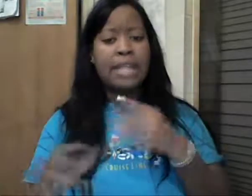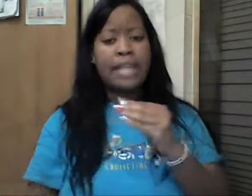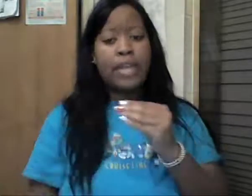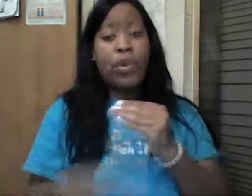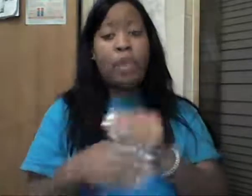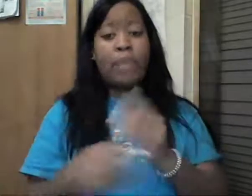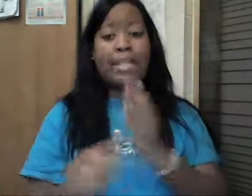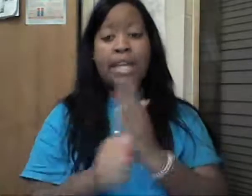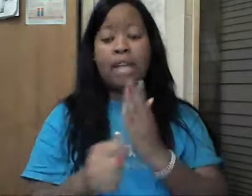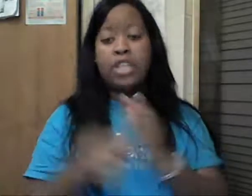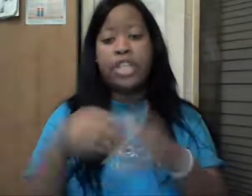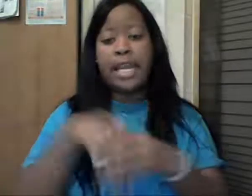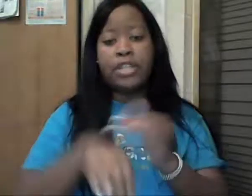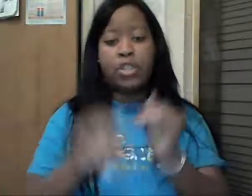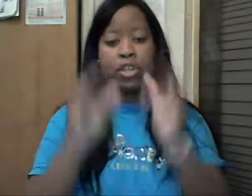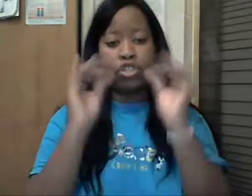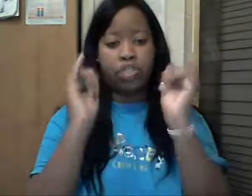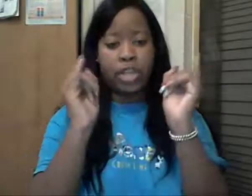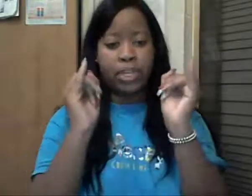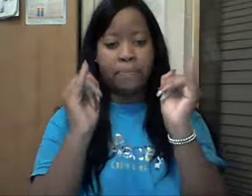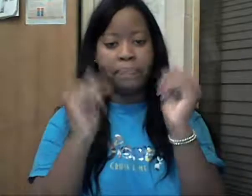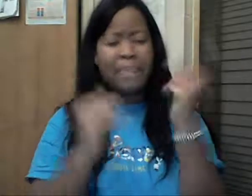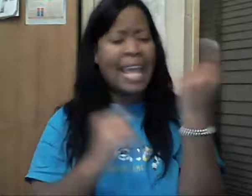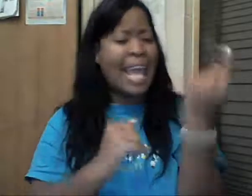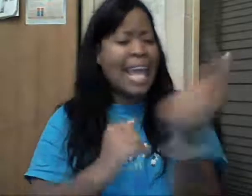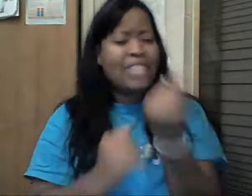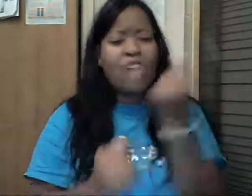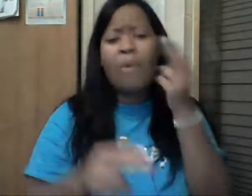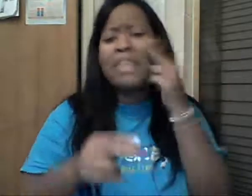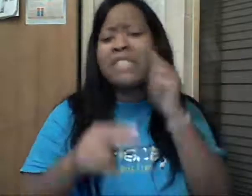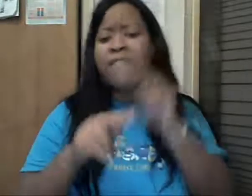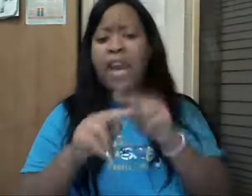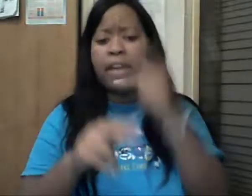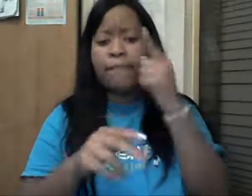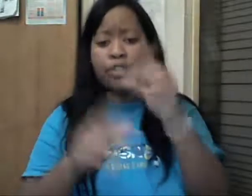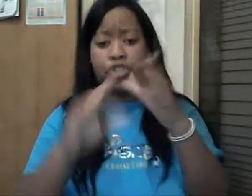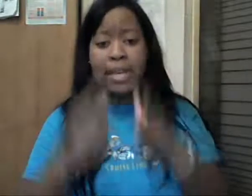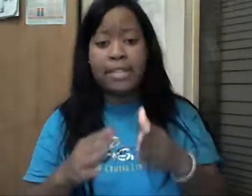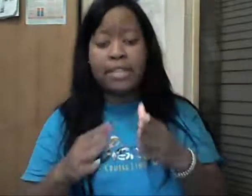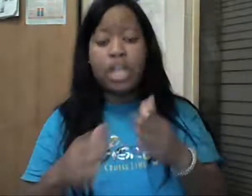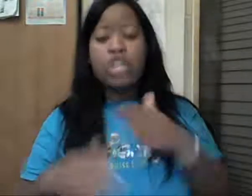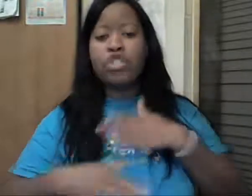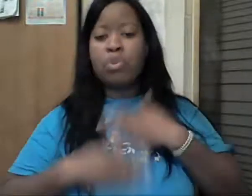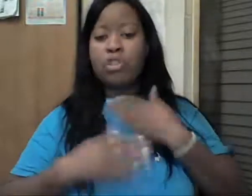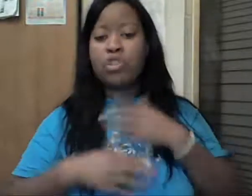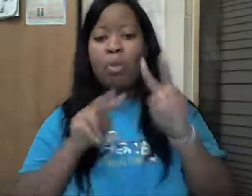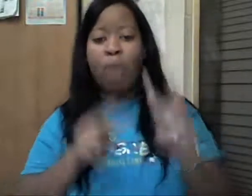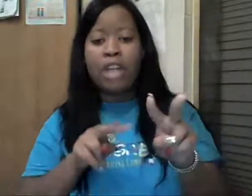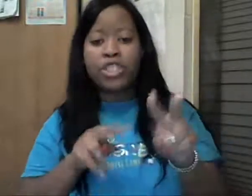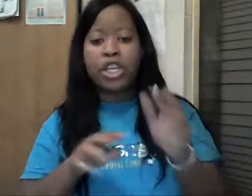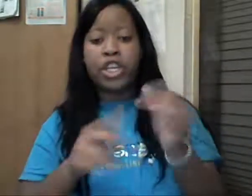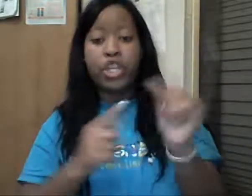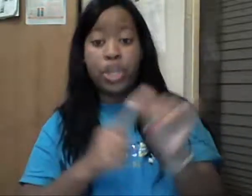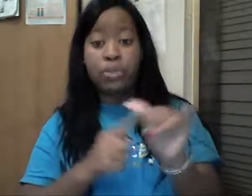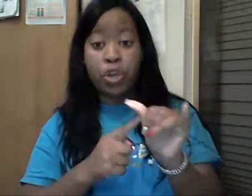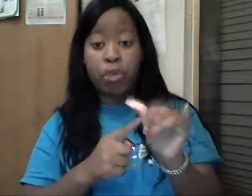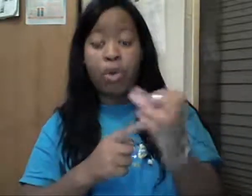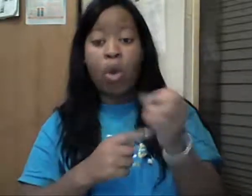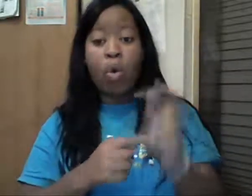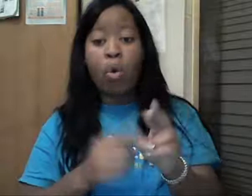to incorporate technology into their instruction. It's always fun for students to enjoy watching YouTube